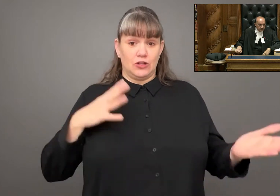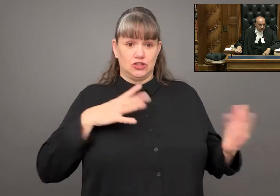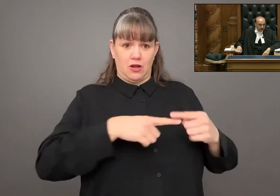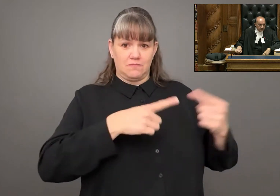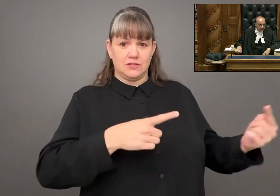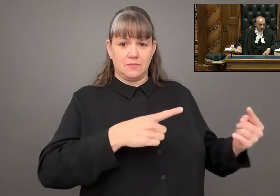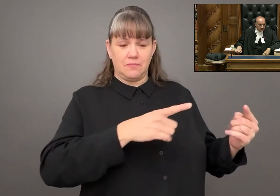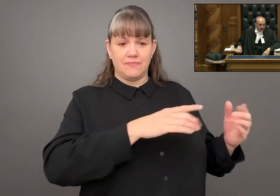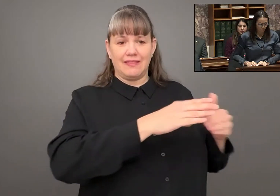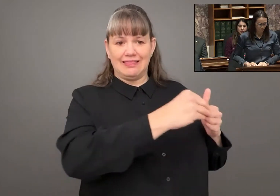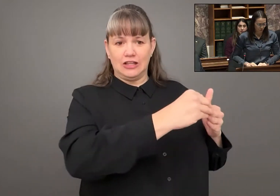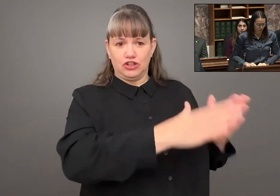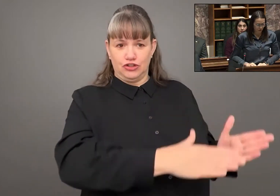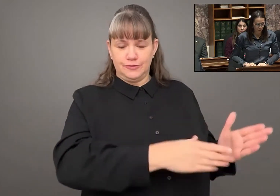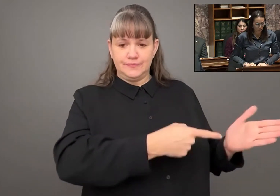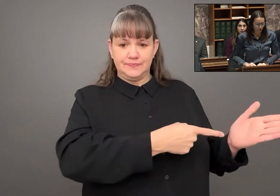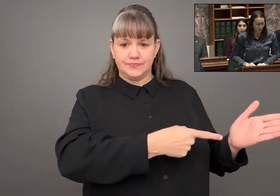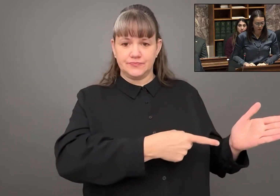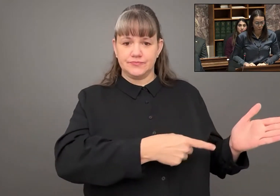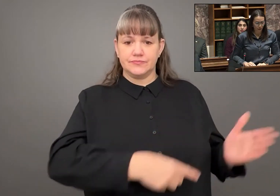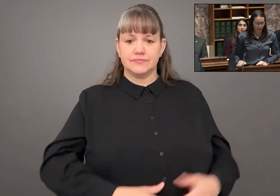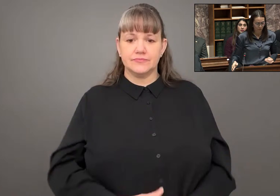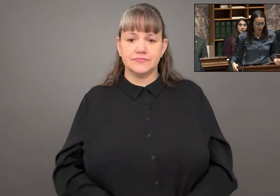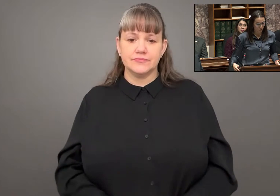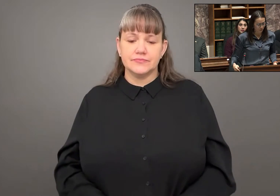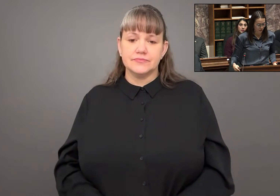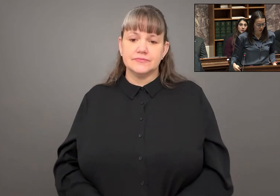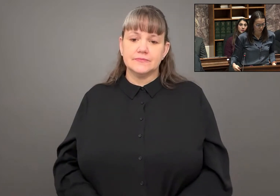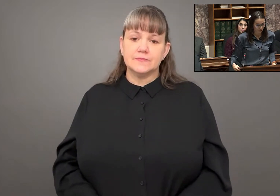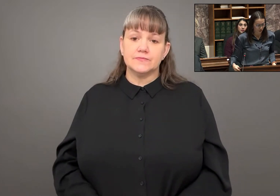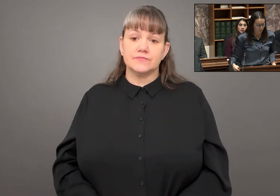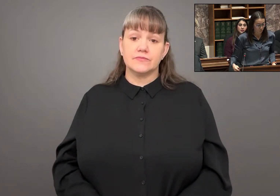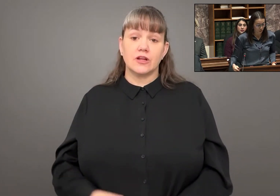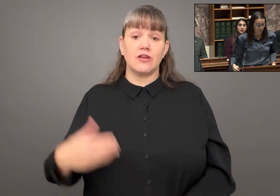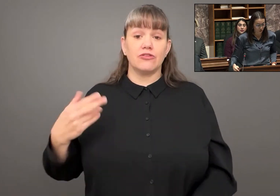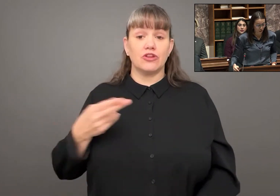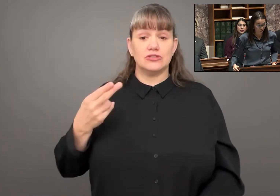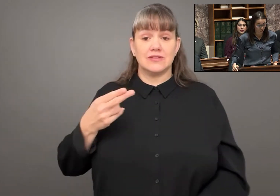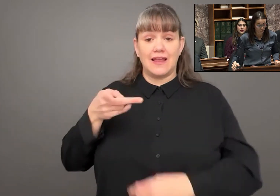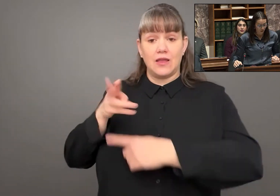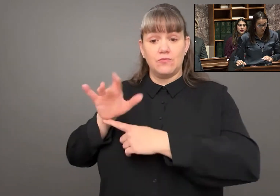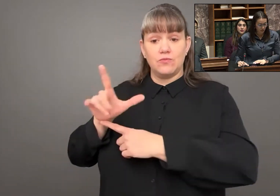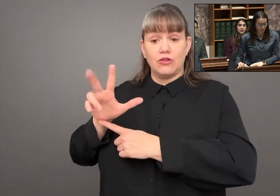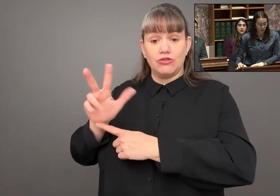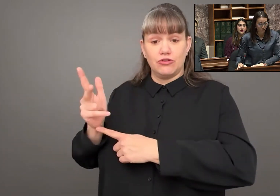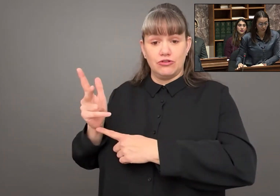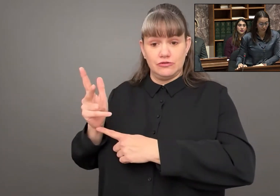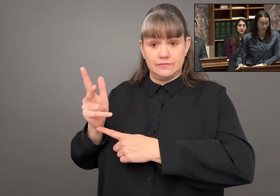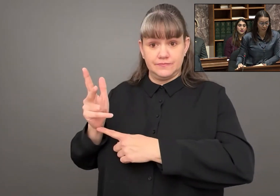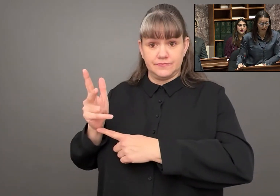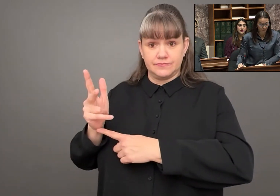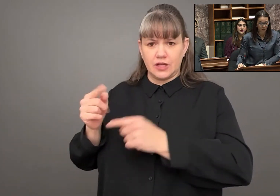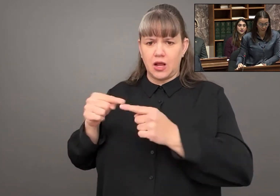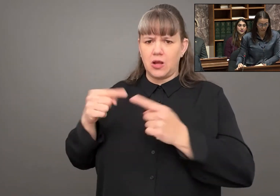On Thursday, April 3rd, a question was raised by opposition regarding Moody's projection that the province's deficit